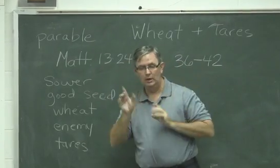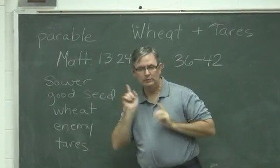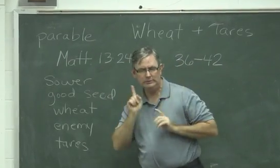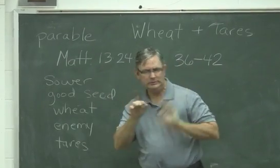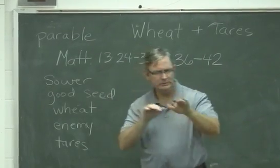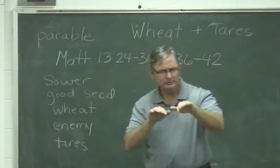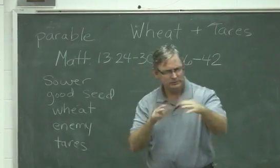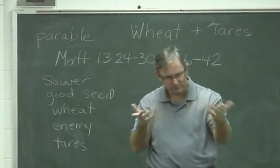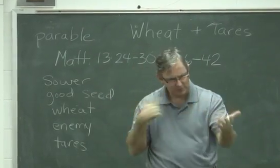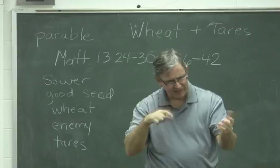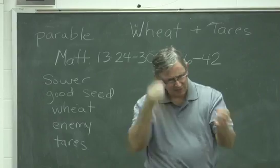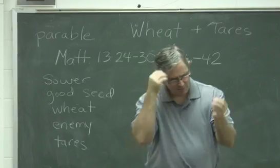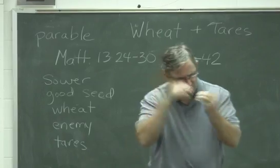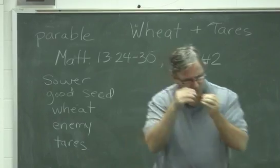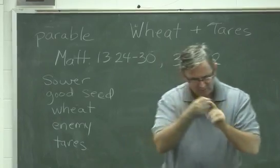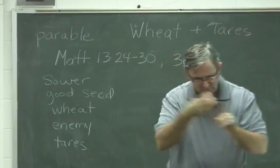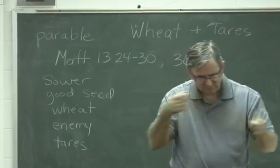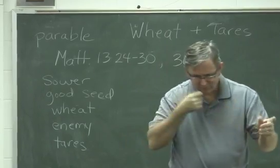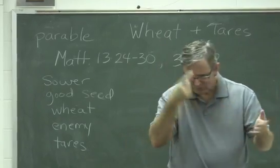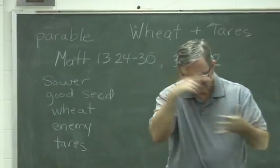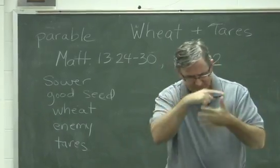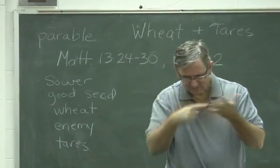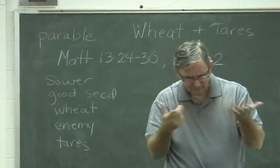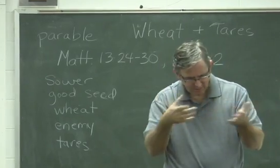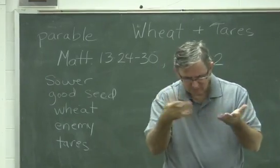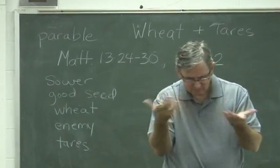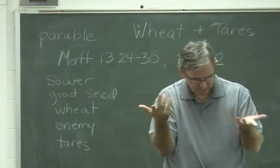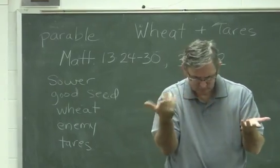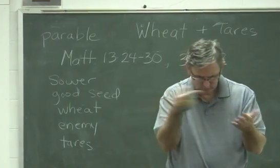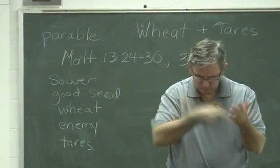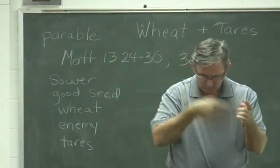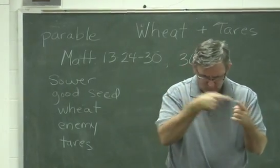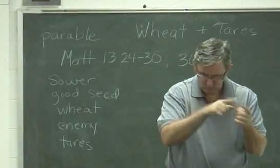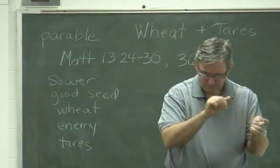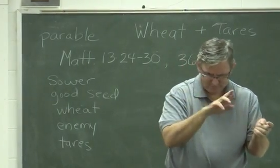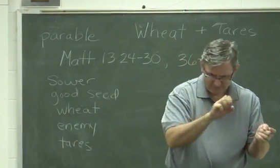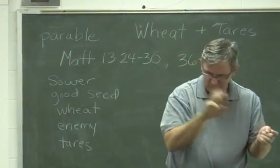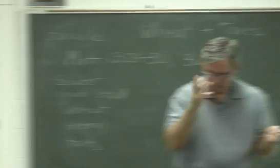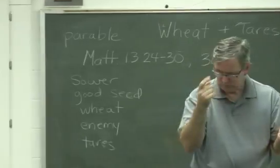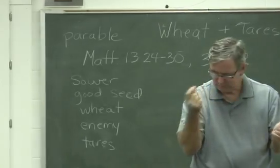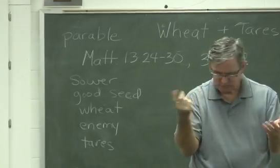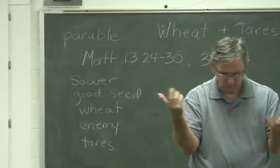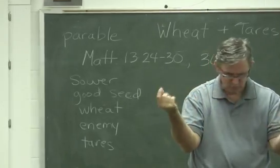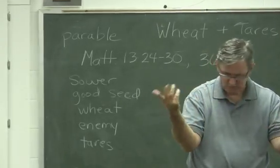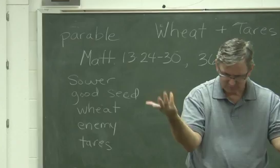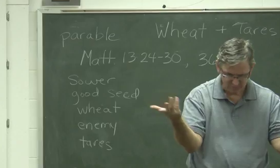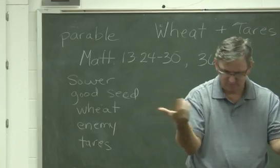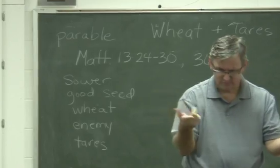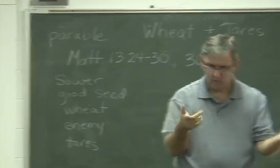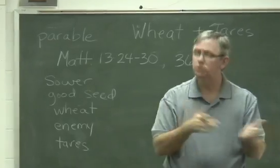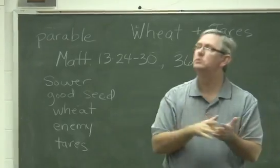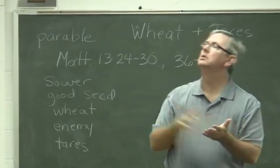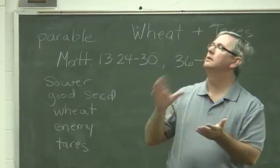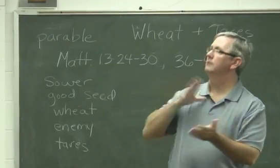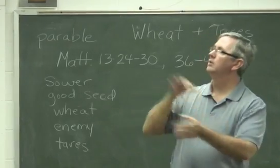multitude was sent away, they came to Jesus and they asked, hey, we don't understand what the point of the tares and the wheat. What does this all mean? What's the